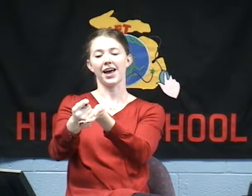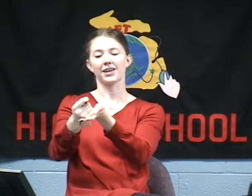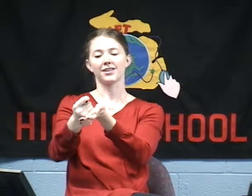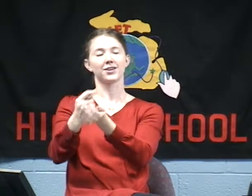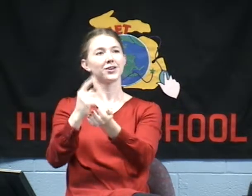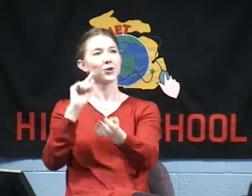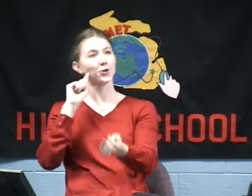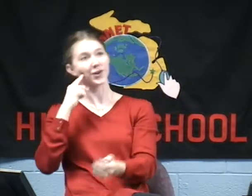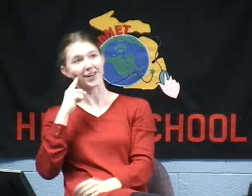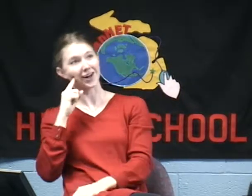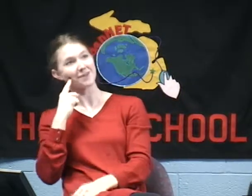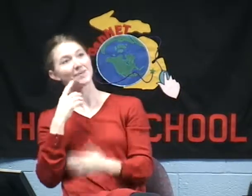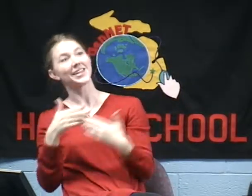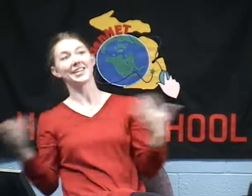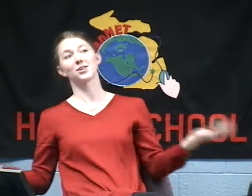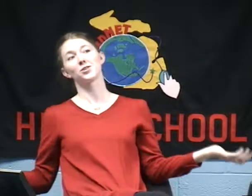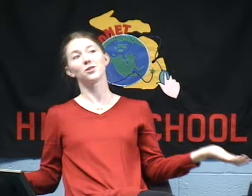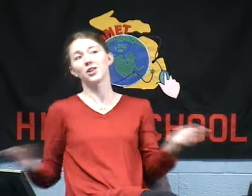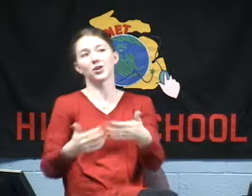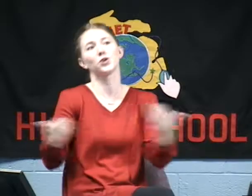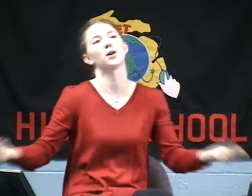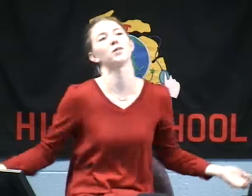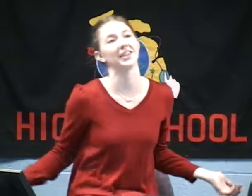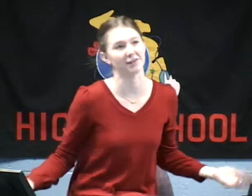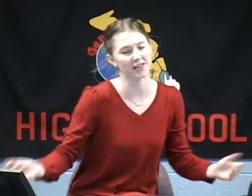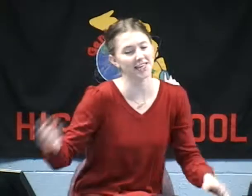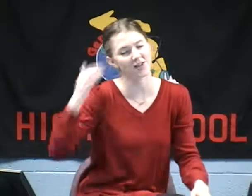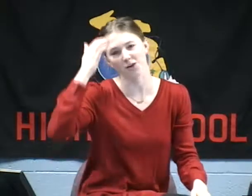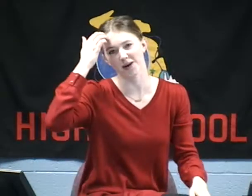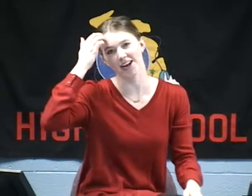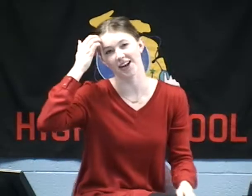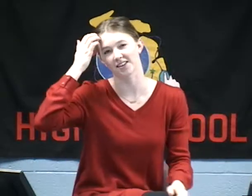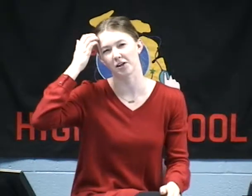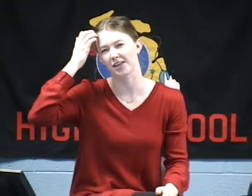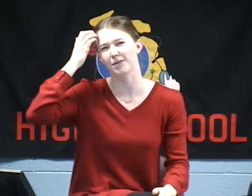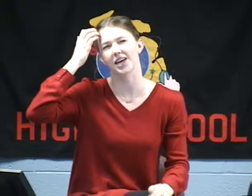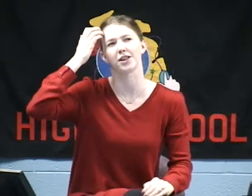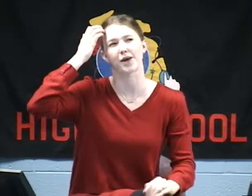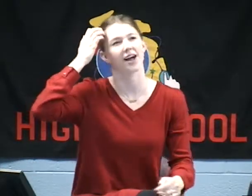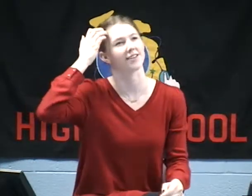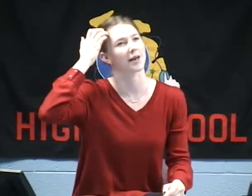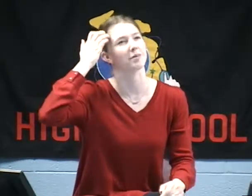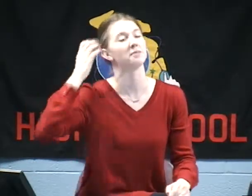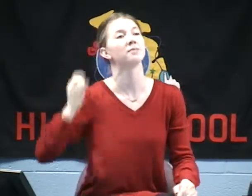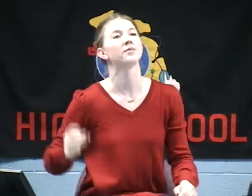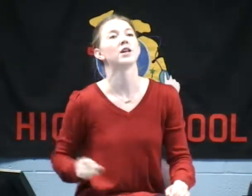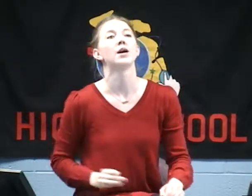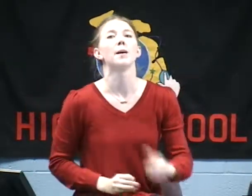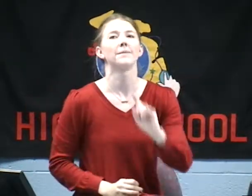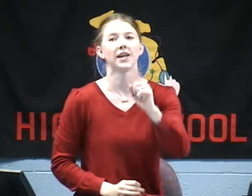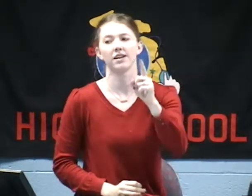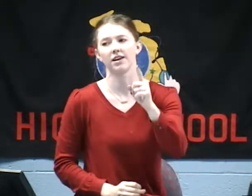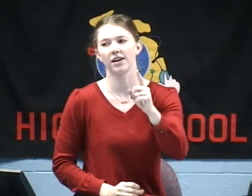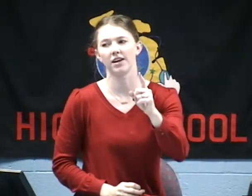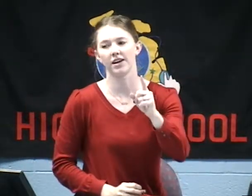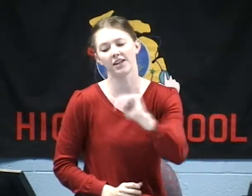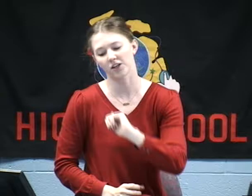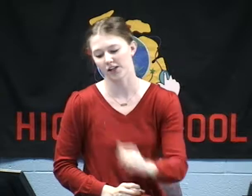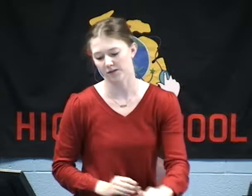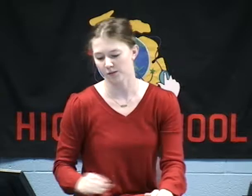and treat are they're two completely different things, so you might not necessarily be getting the right concept. But it is good to